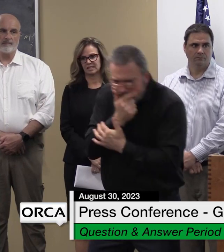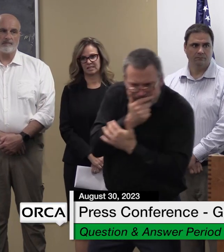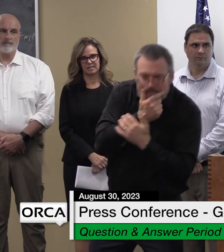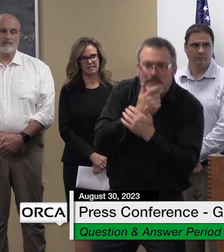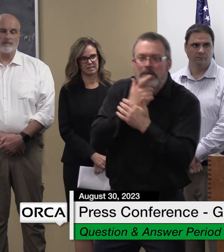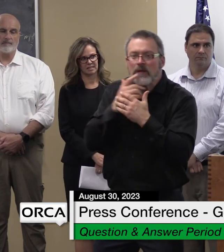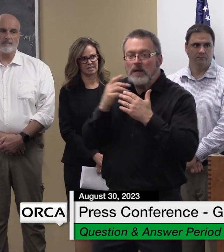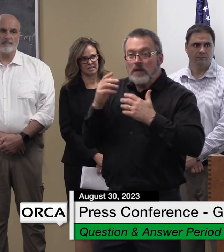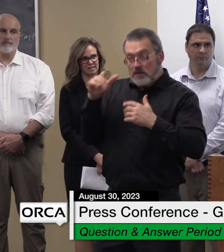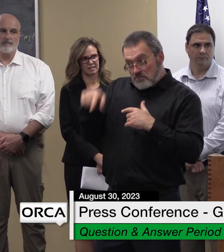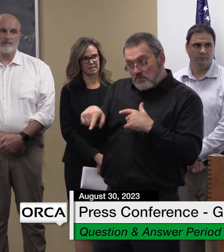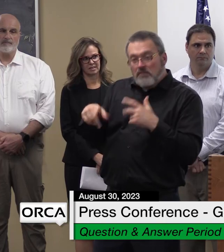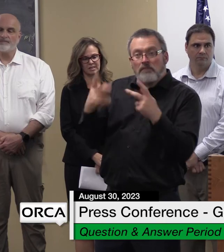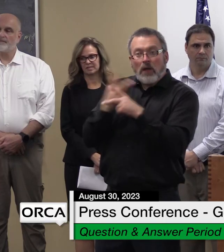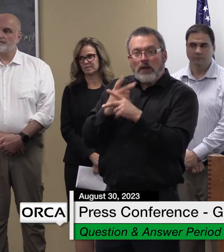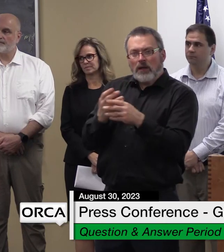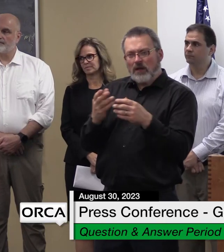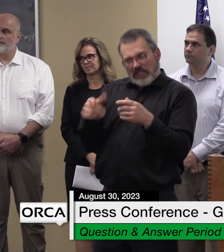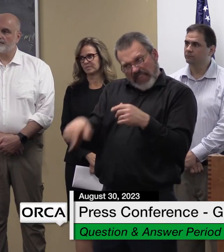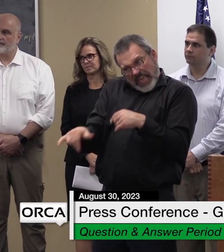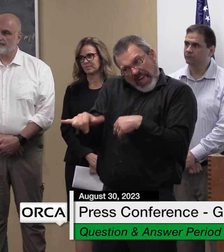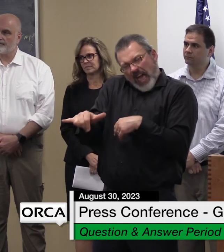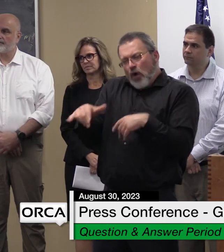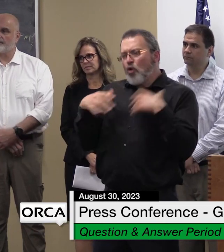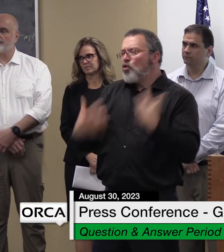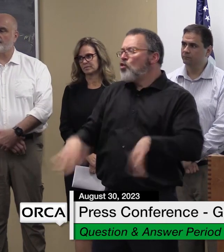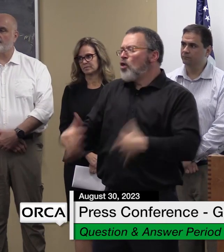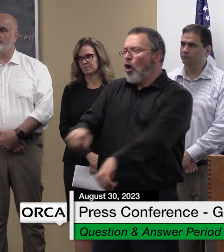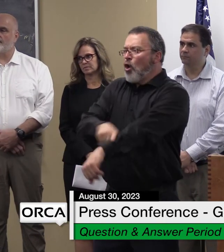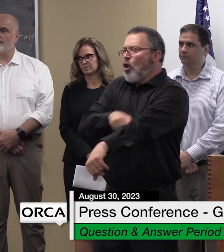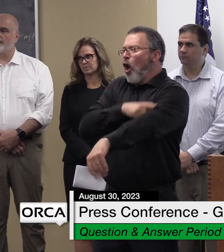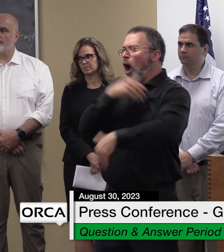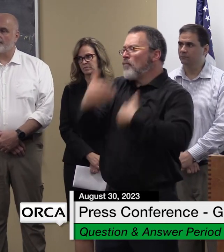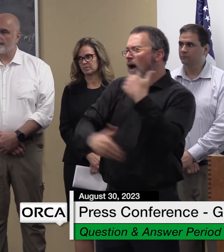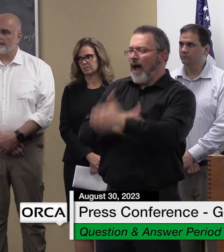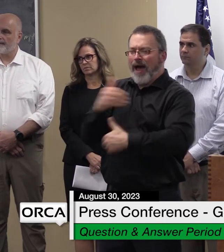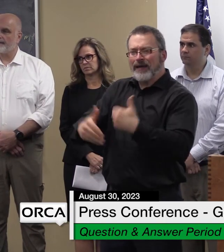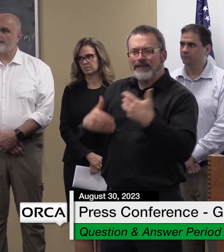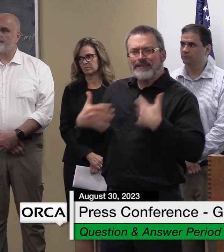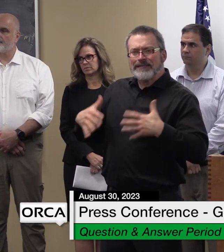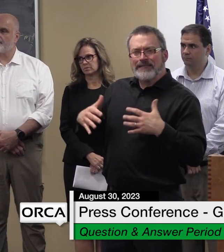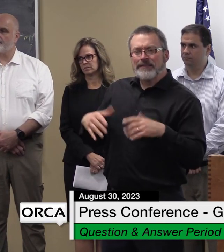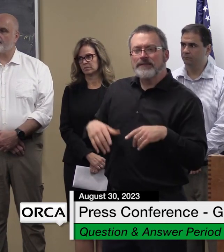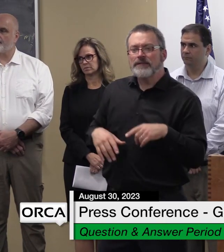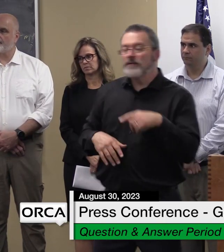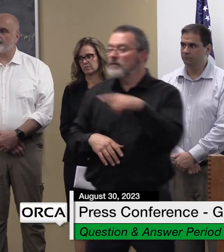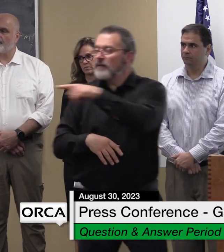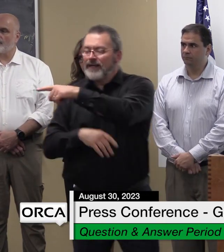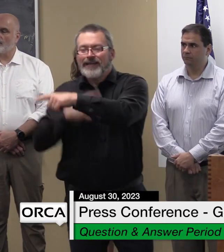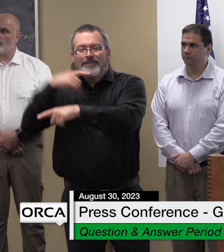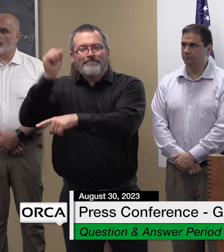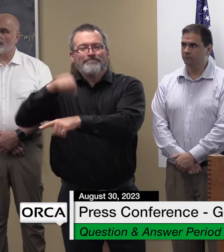of money, and some time. Right, because you've got the Dog River, the yeah. Stevens, the, sure. the Winooski.